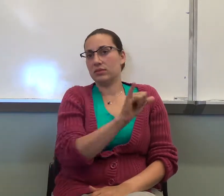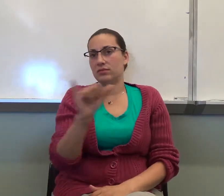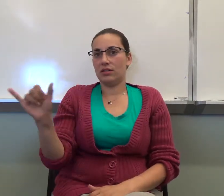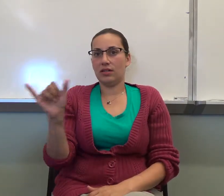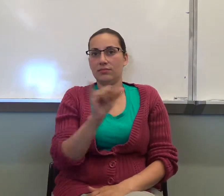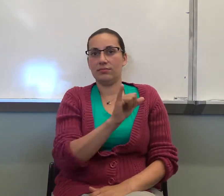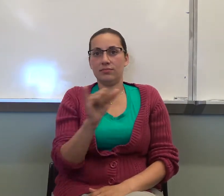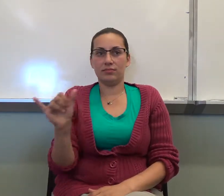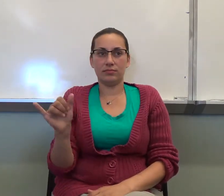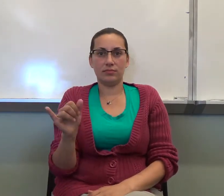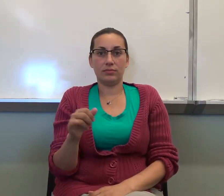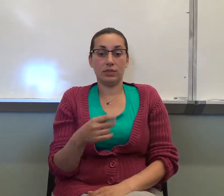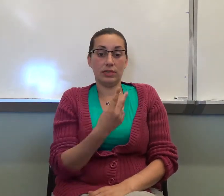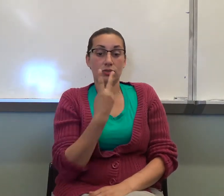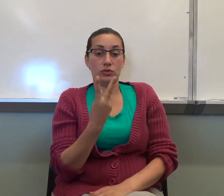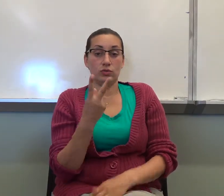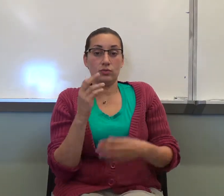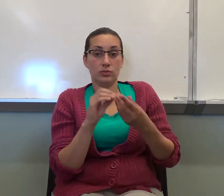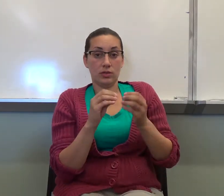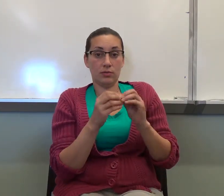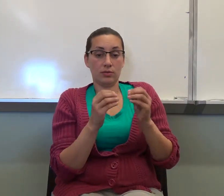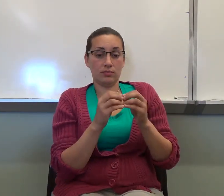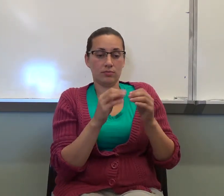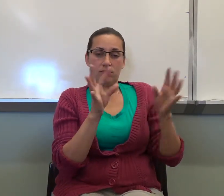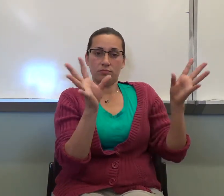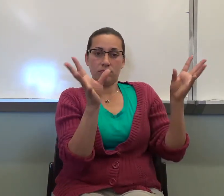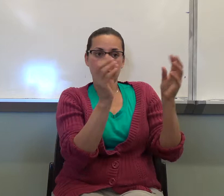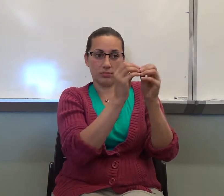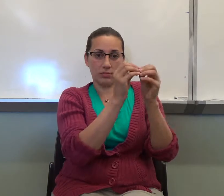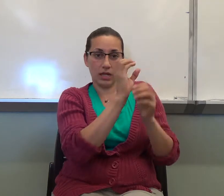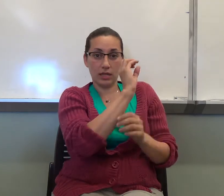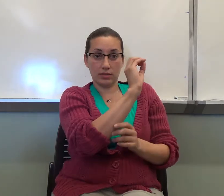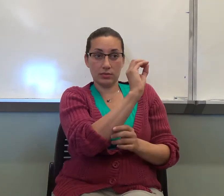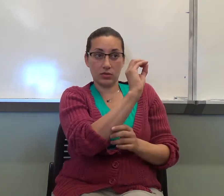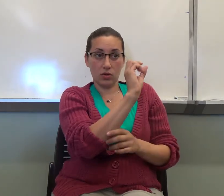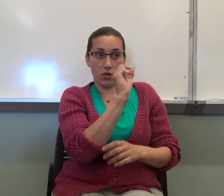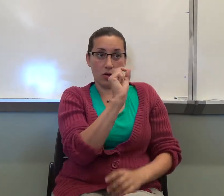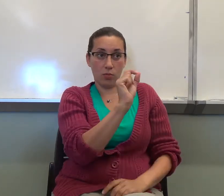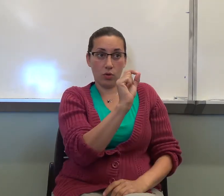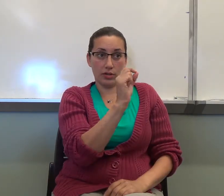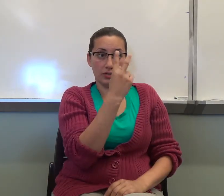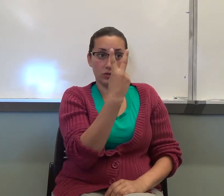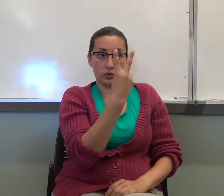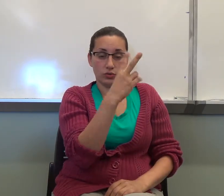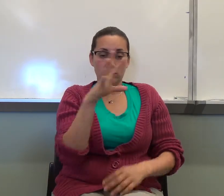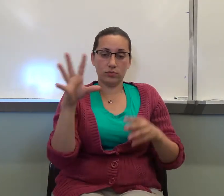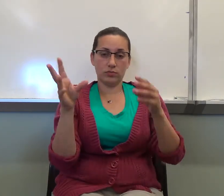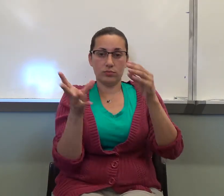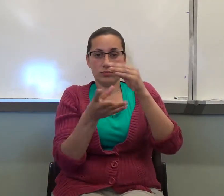these two coefficients and simply add them together. 0.2 plus 1.4. And what are they? They're